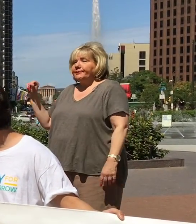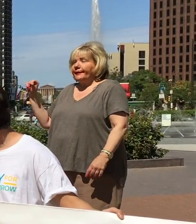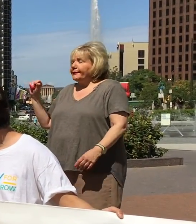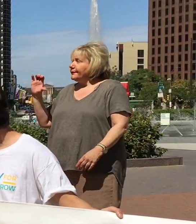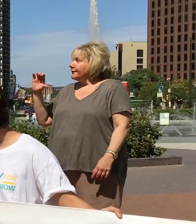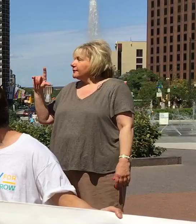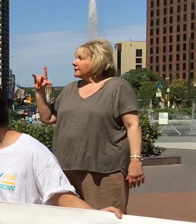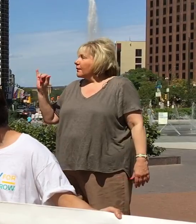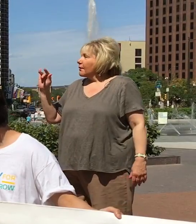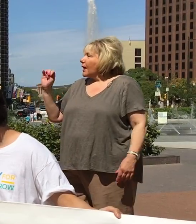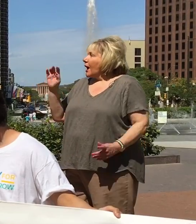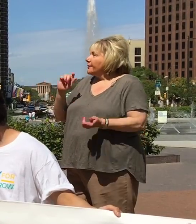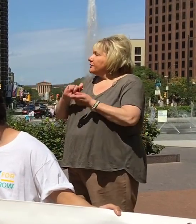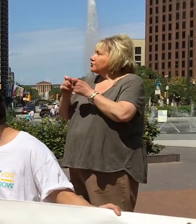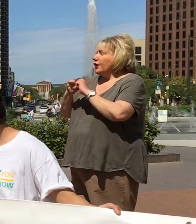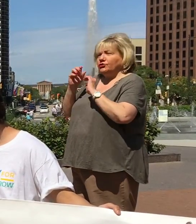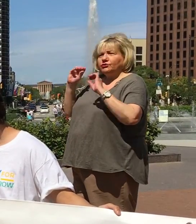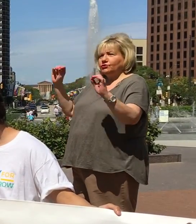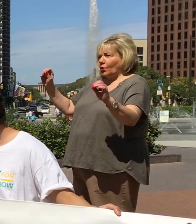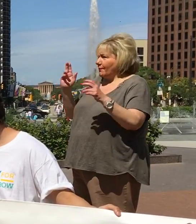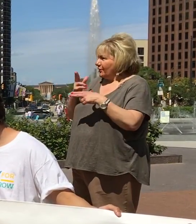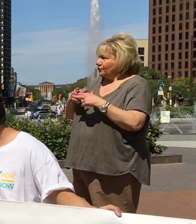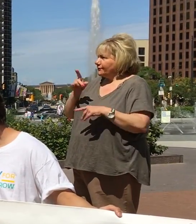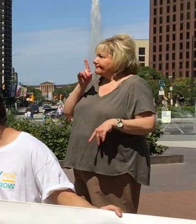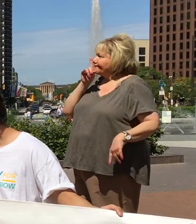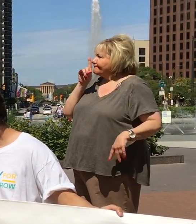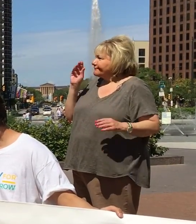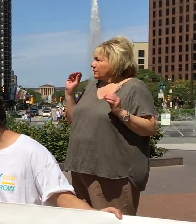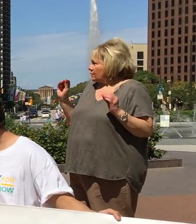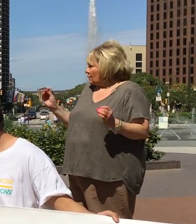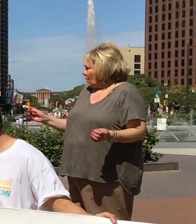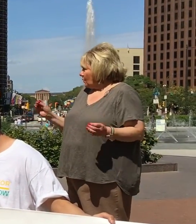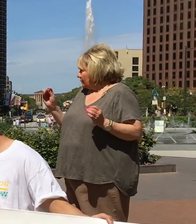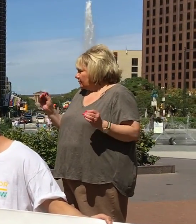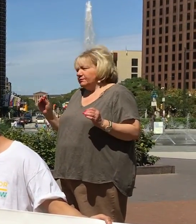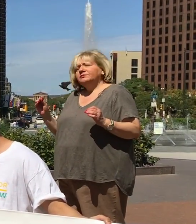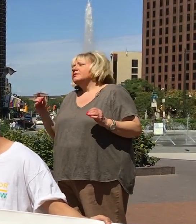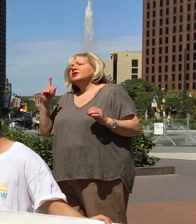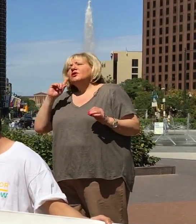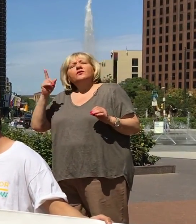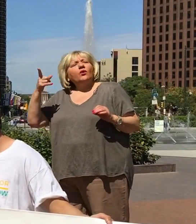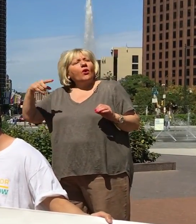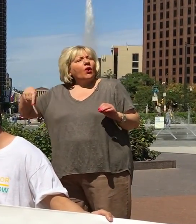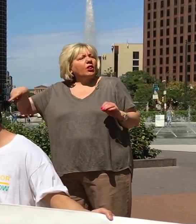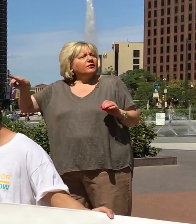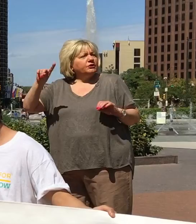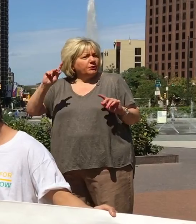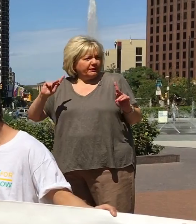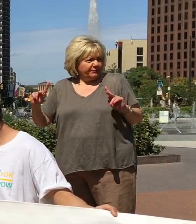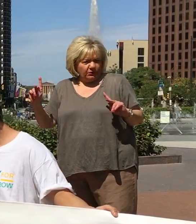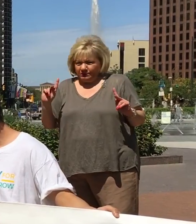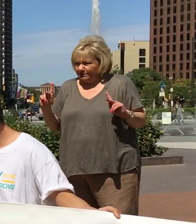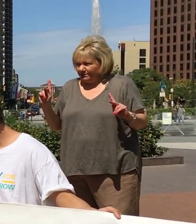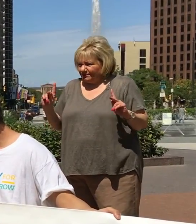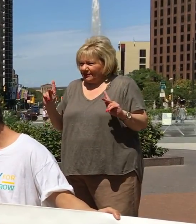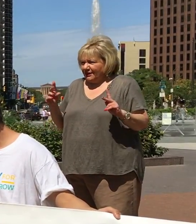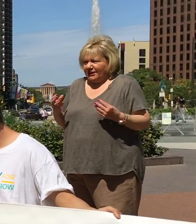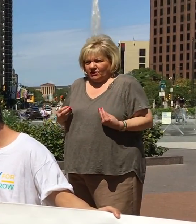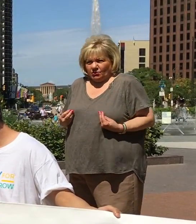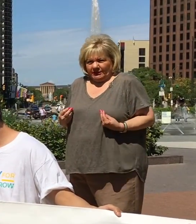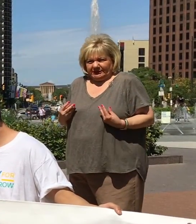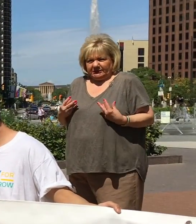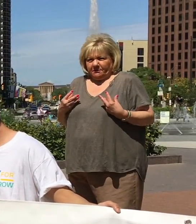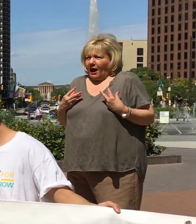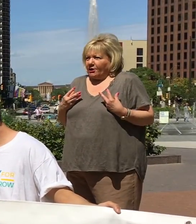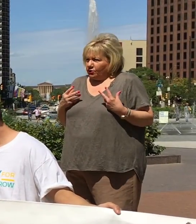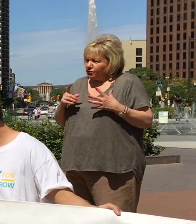mentioned. So to the people that are here, I really would like to inspire you to start bringing